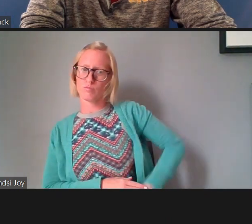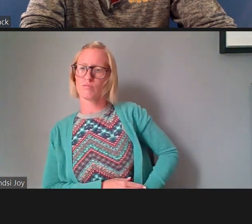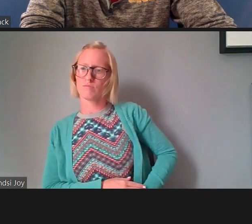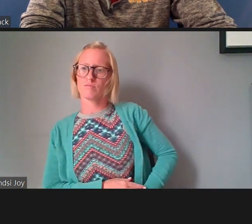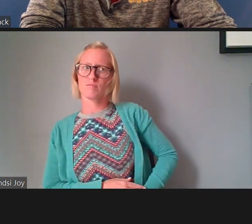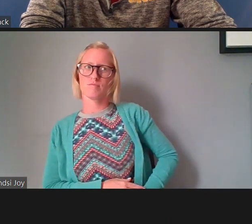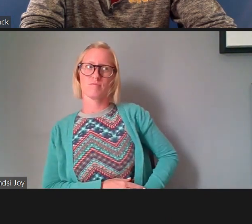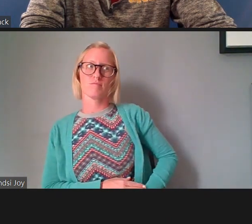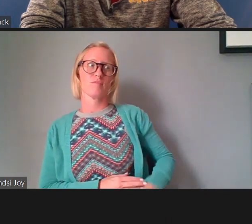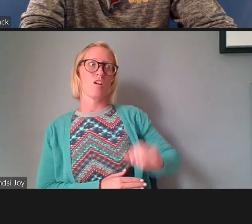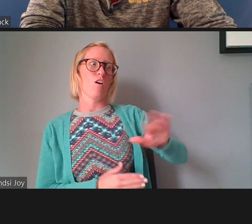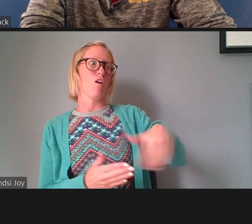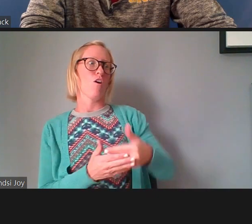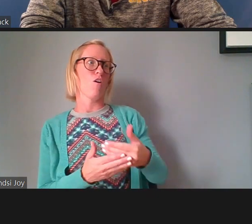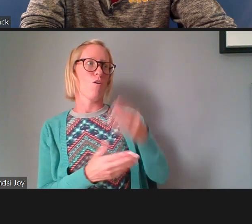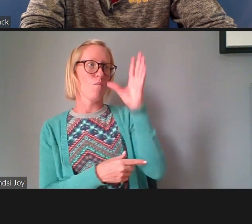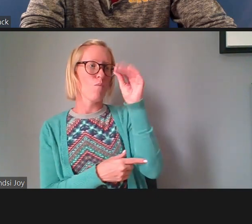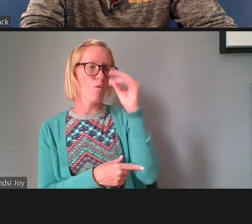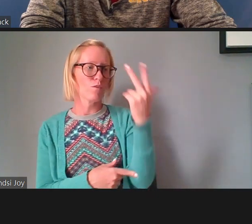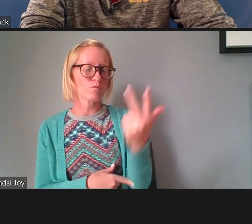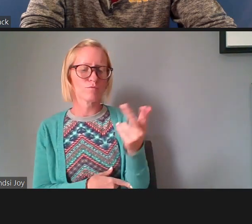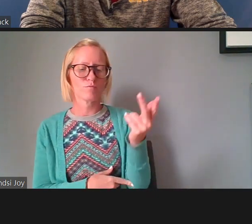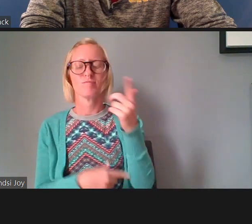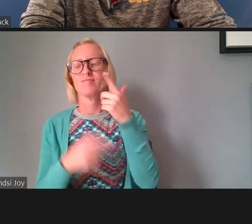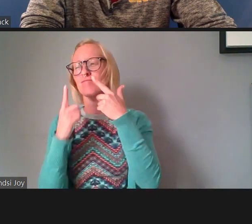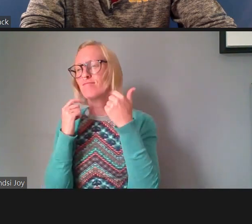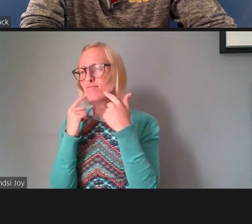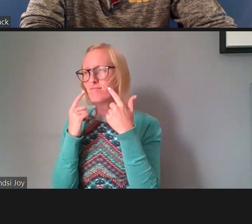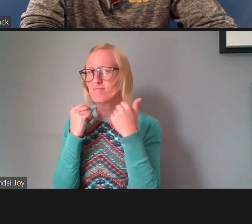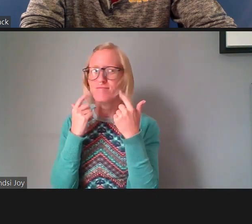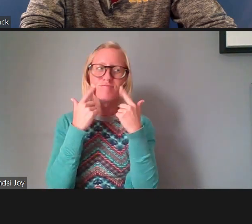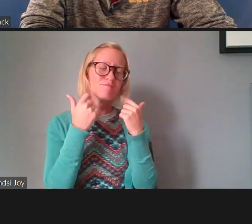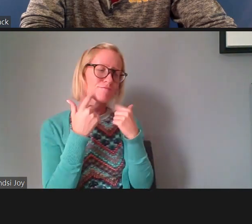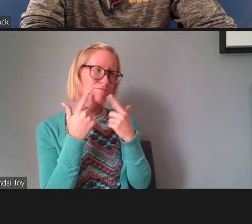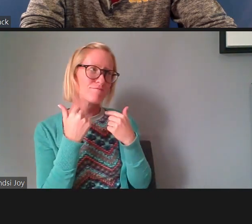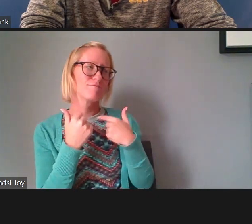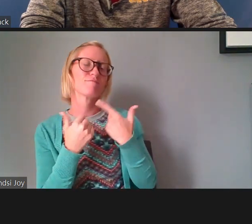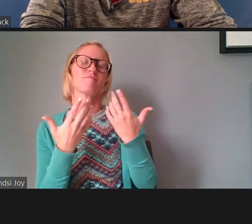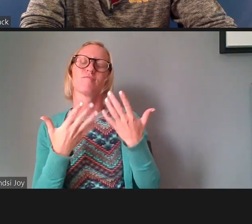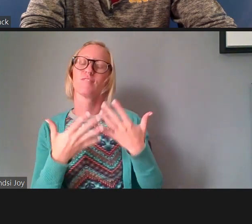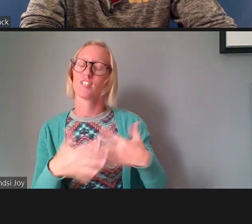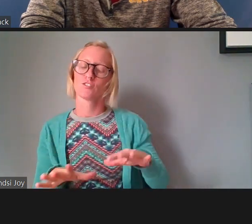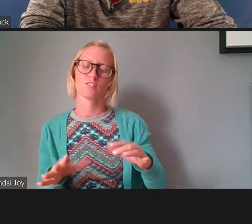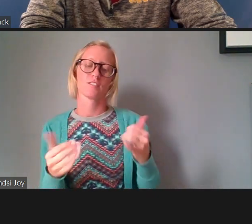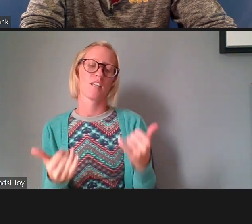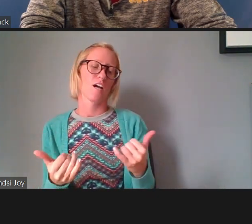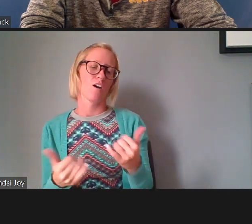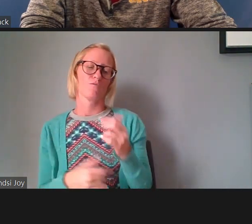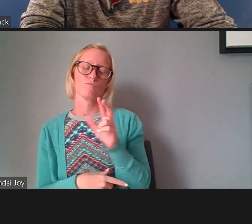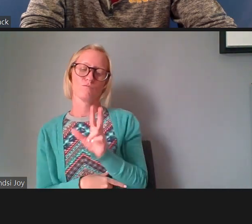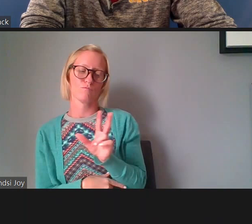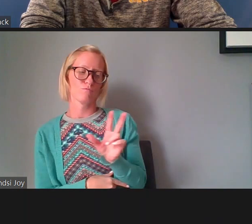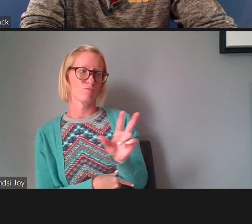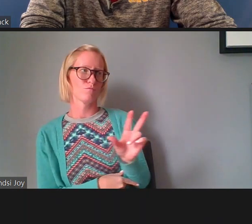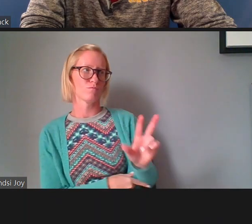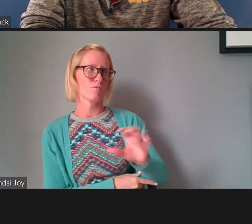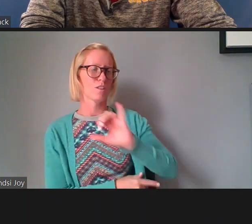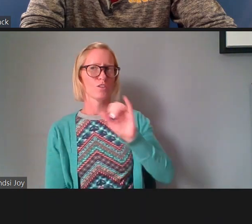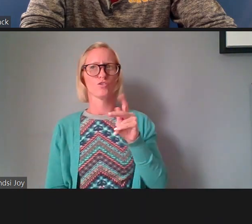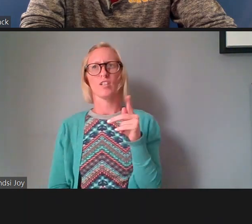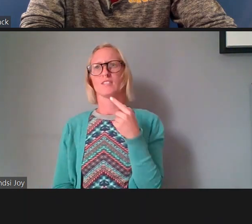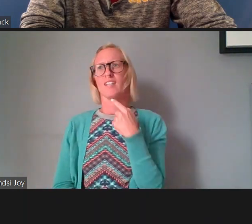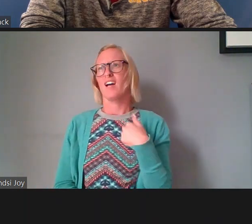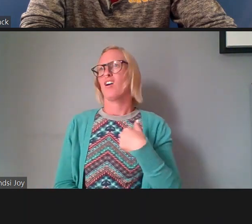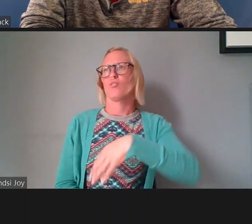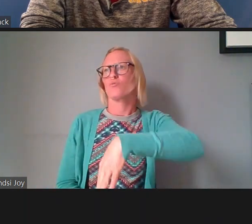three laughed ashamedly and began to climb back to the track. I was choosing a place, said Jack. I